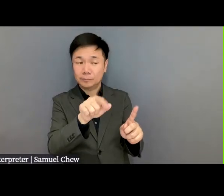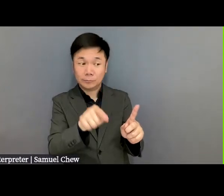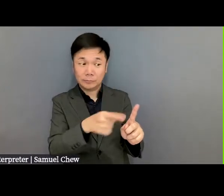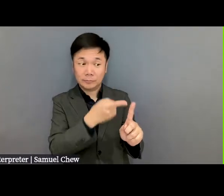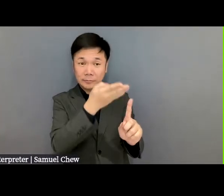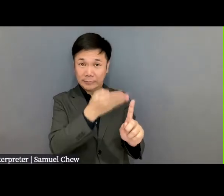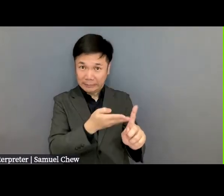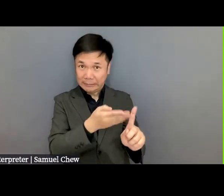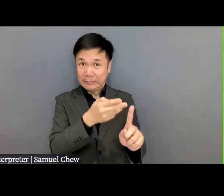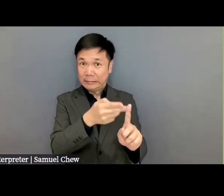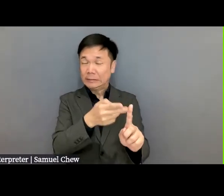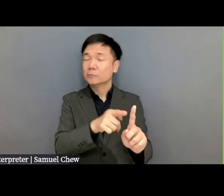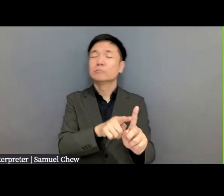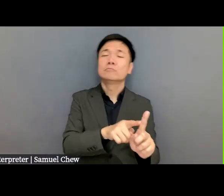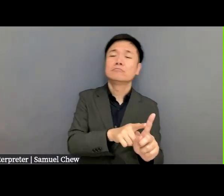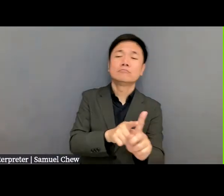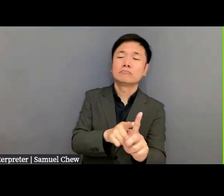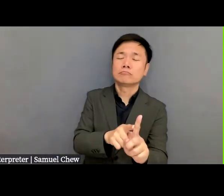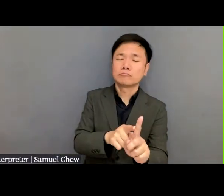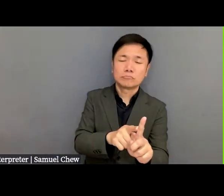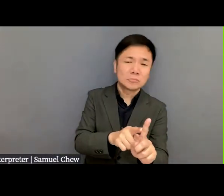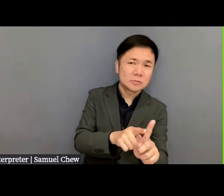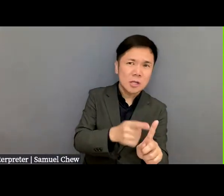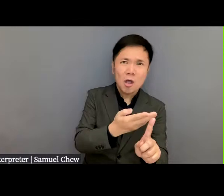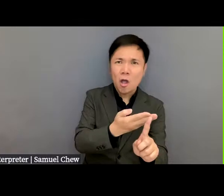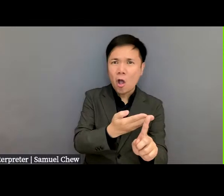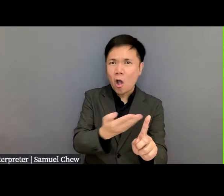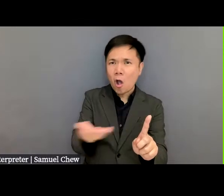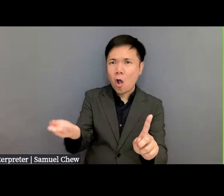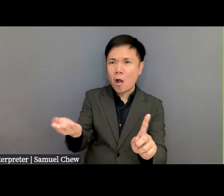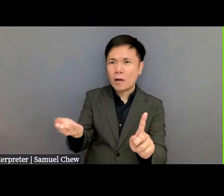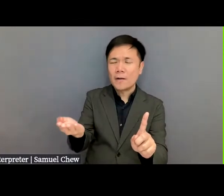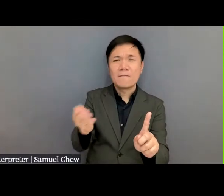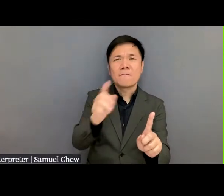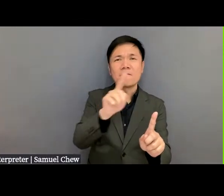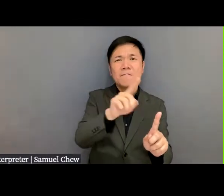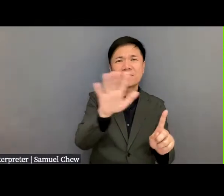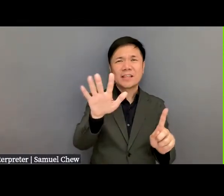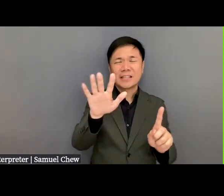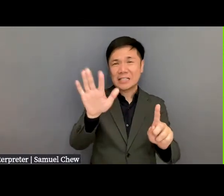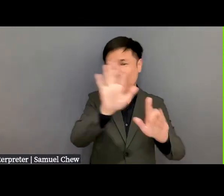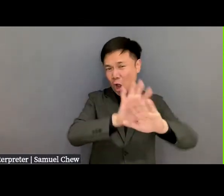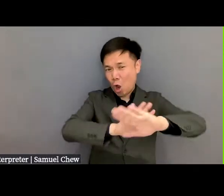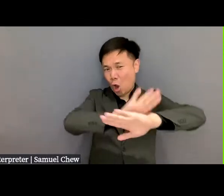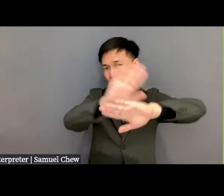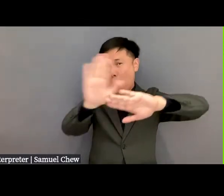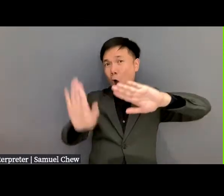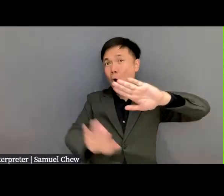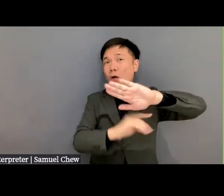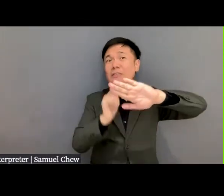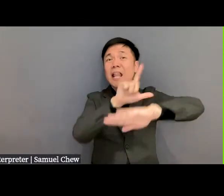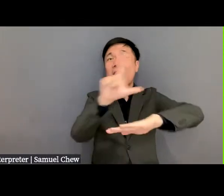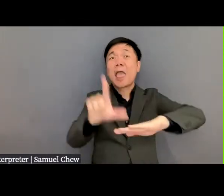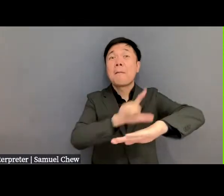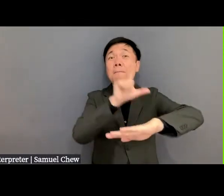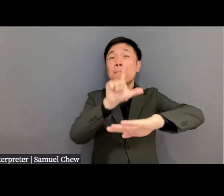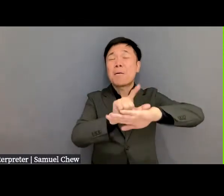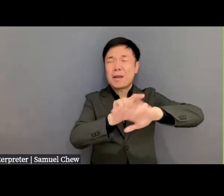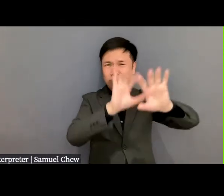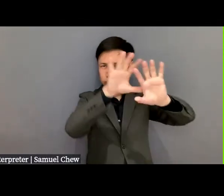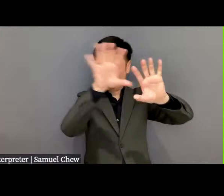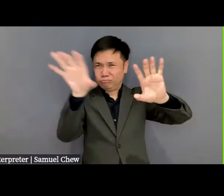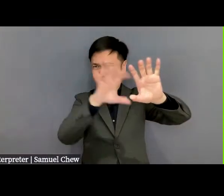out to all 15 political divisions within Liberia, that is the 15 counties, and